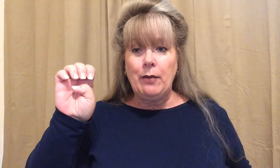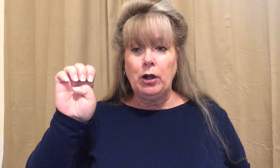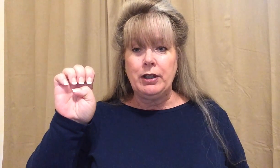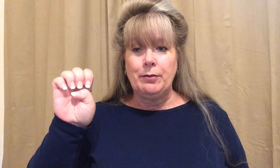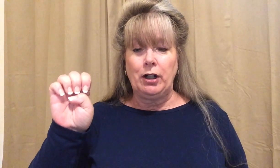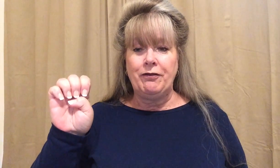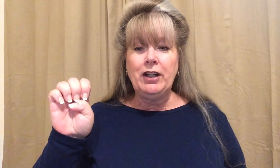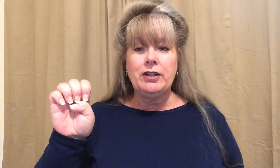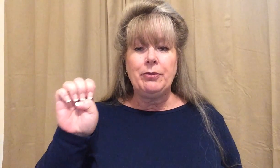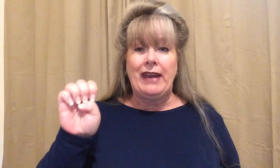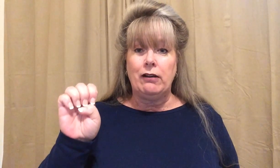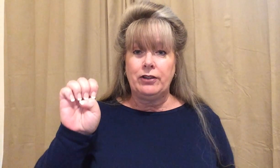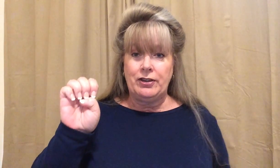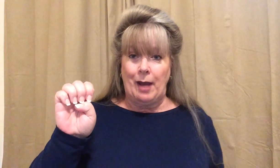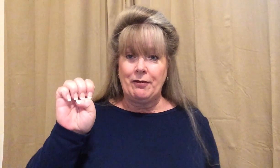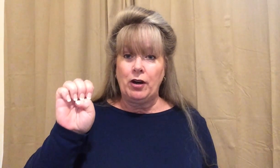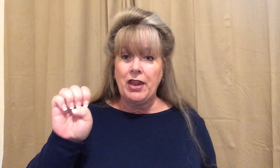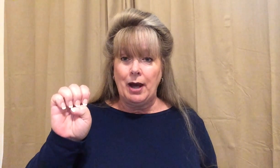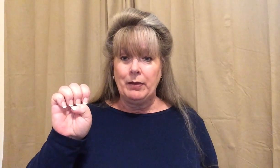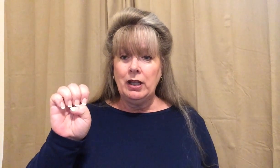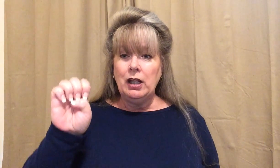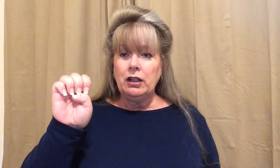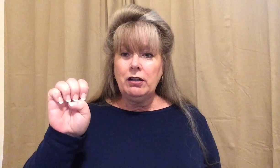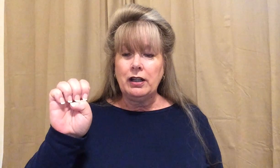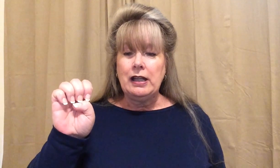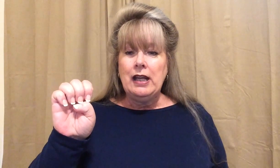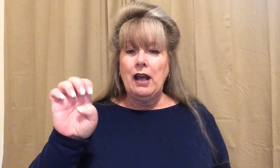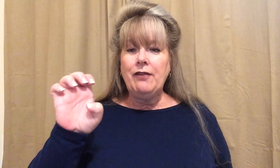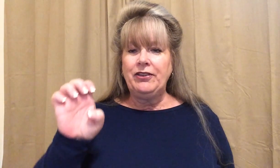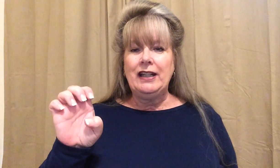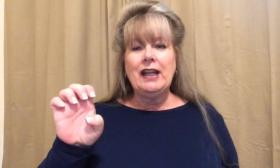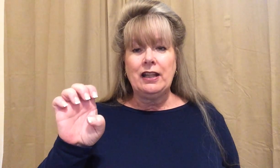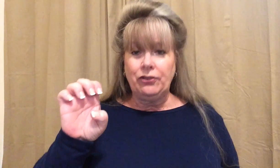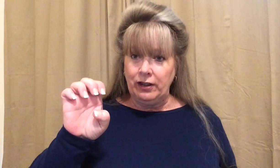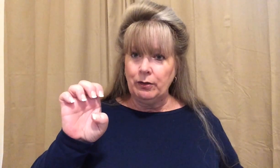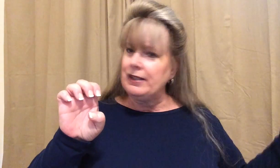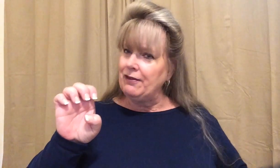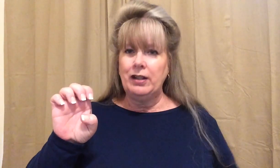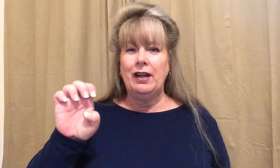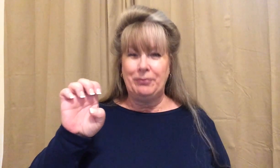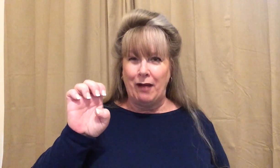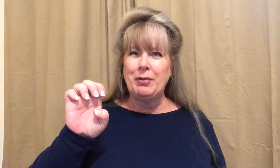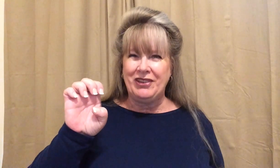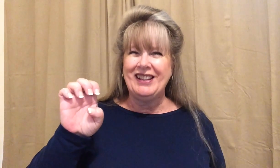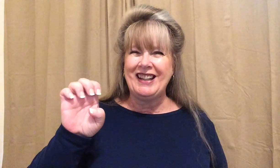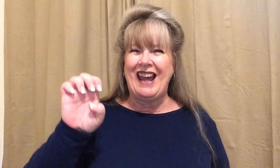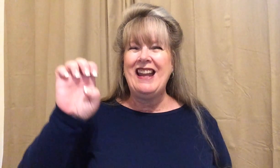going to bring our fingertips down to the top of our thumb. Good. Now I've seen it like this too, and the deaf have probably seen it like that,